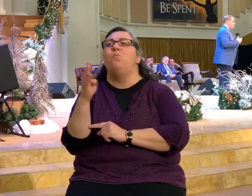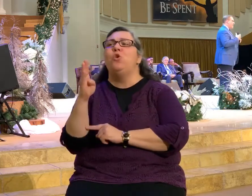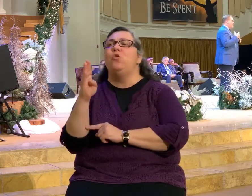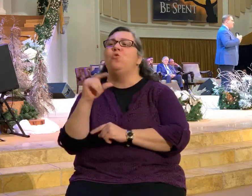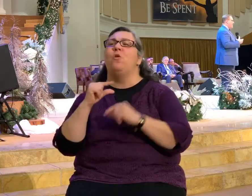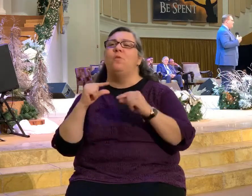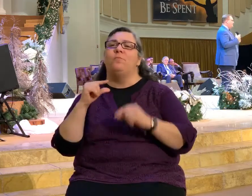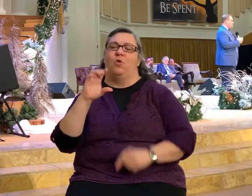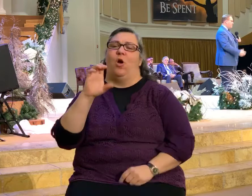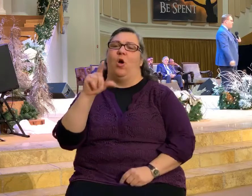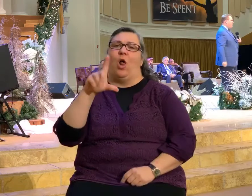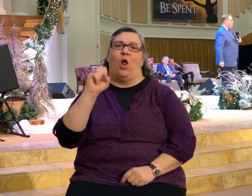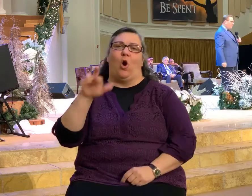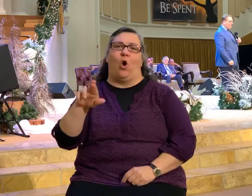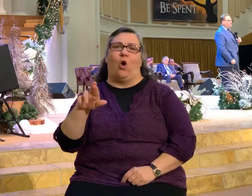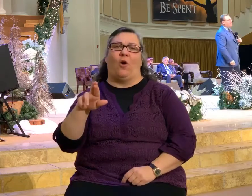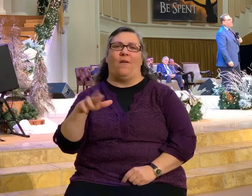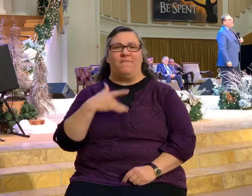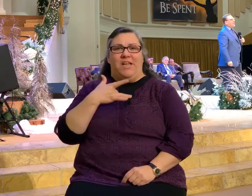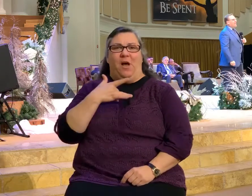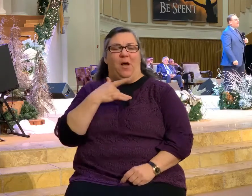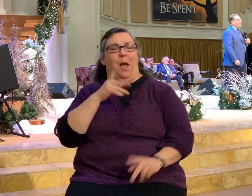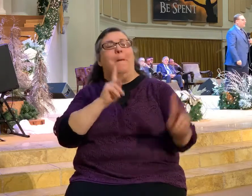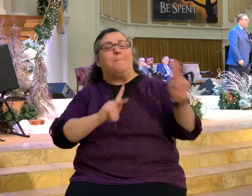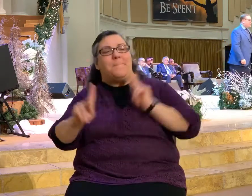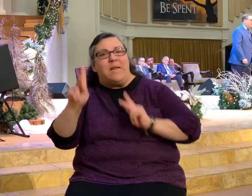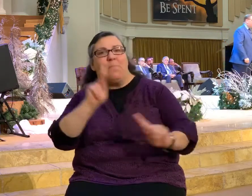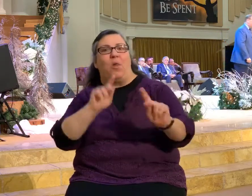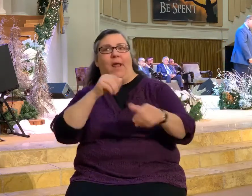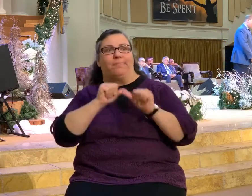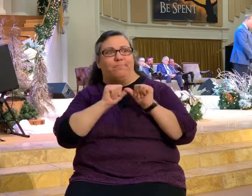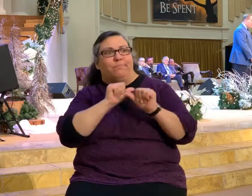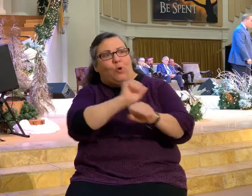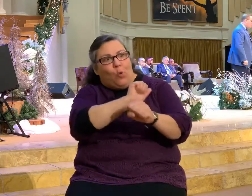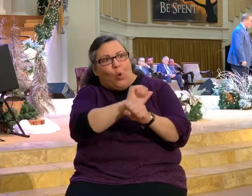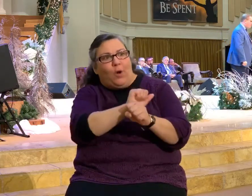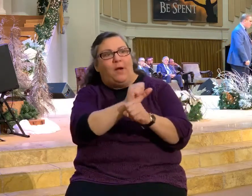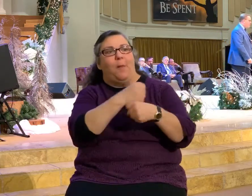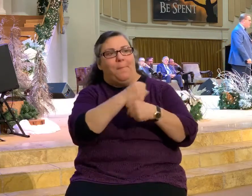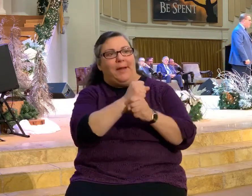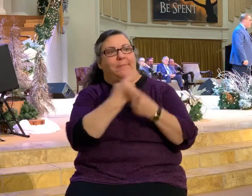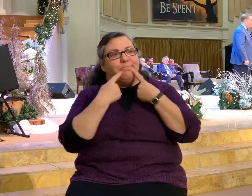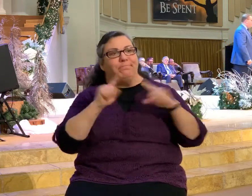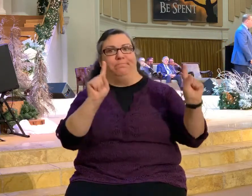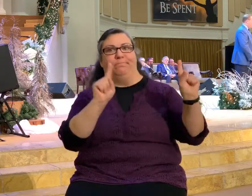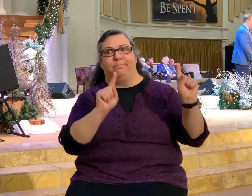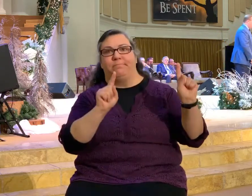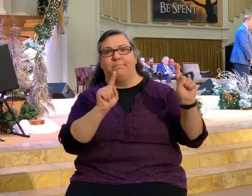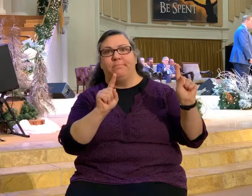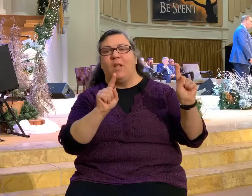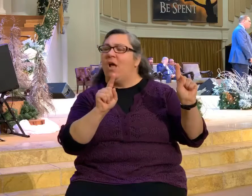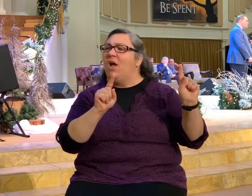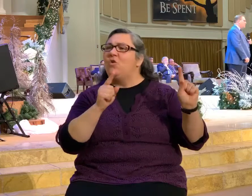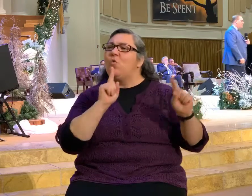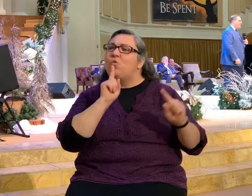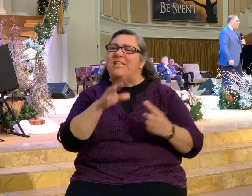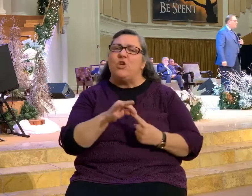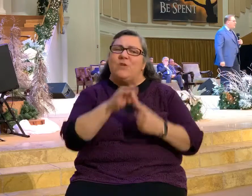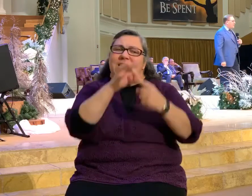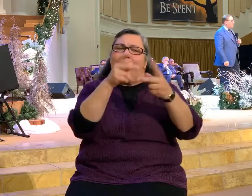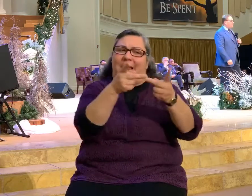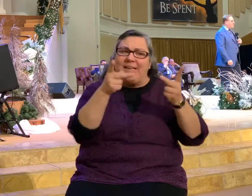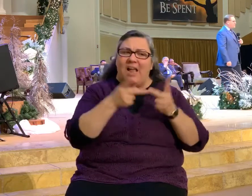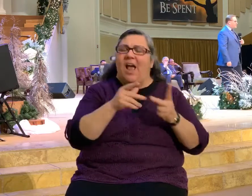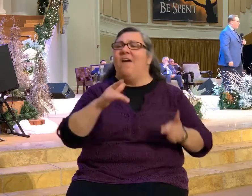people that made something great. And it's a very unique place. It has the feel of Jerusalem